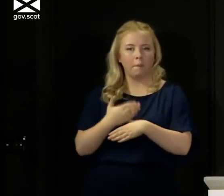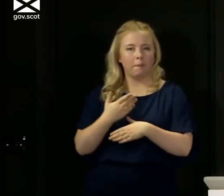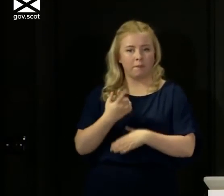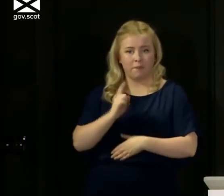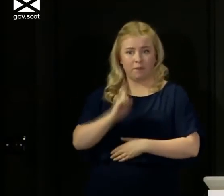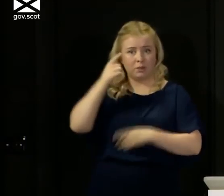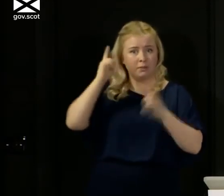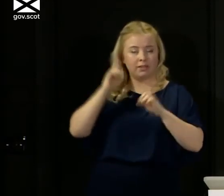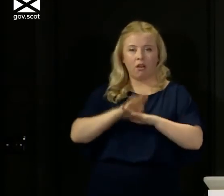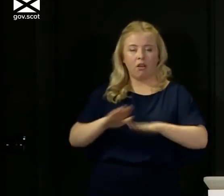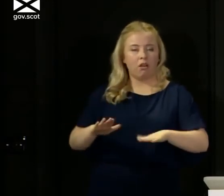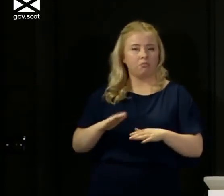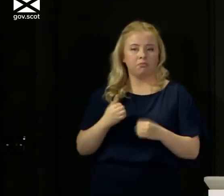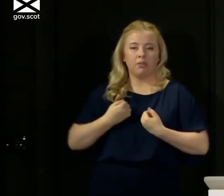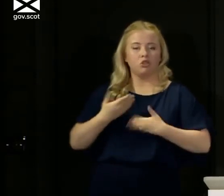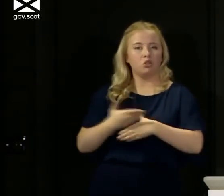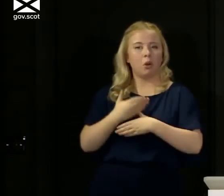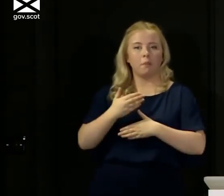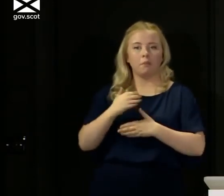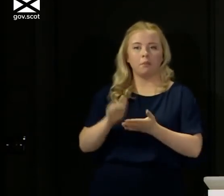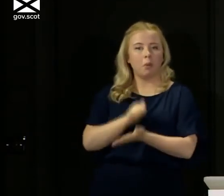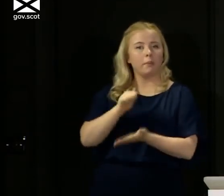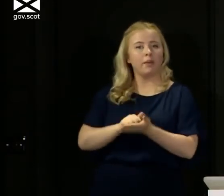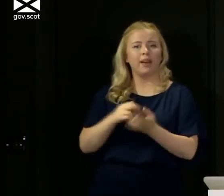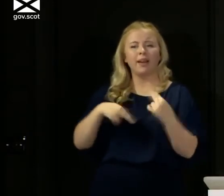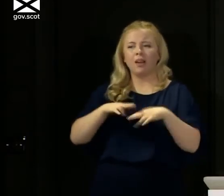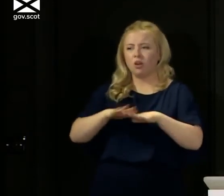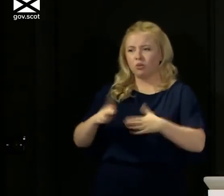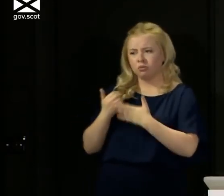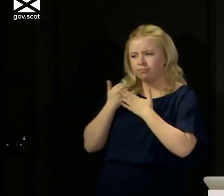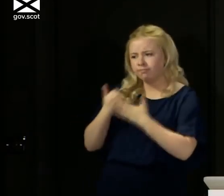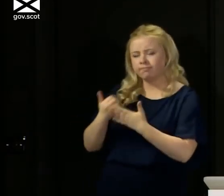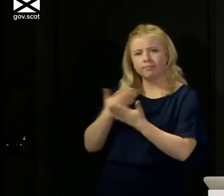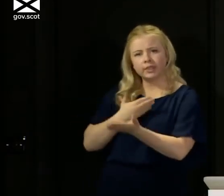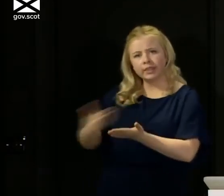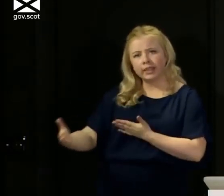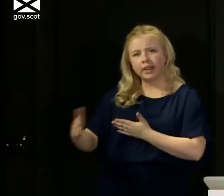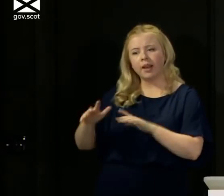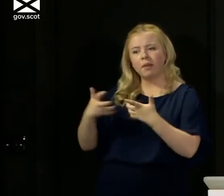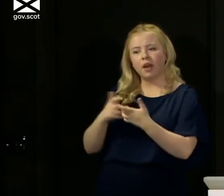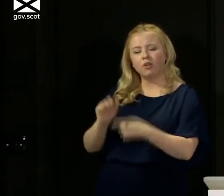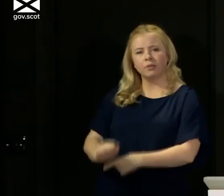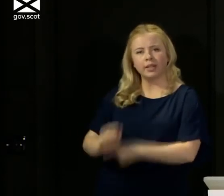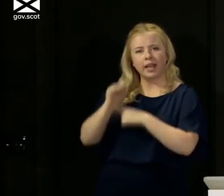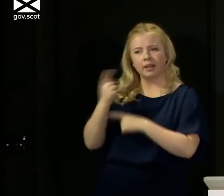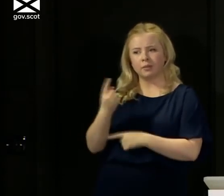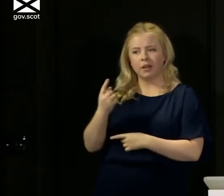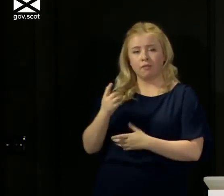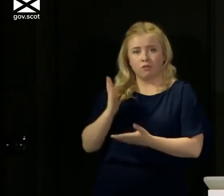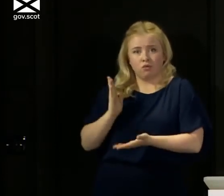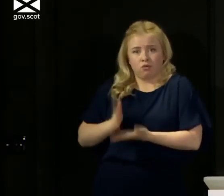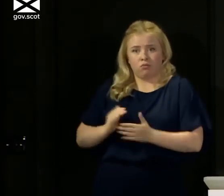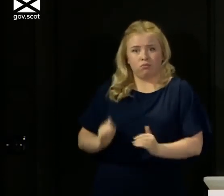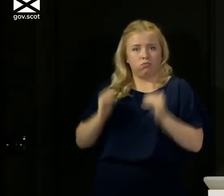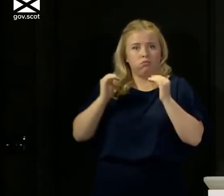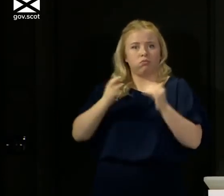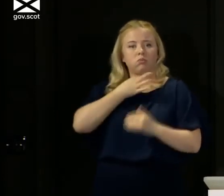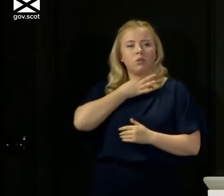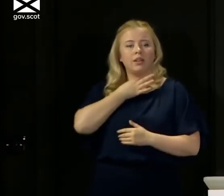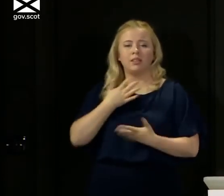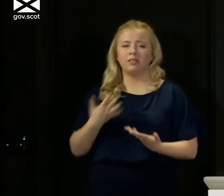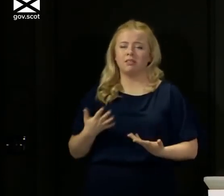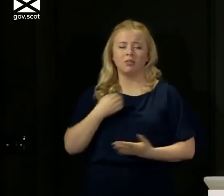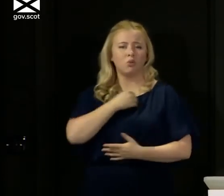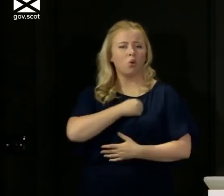didn't give people clear advice right now about how to protect themselves from a very, very real risk from this virus. And I am